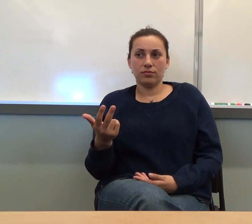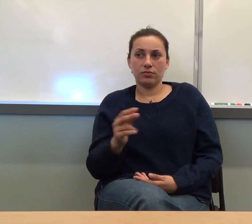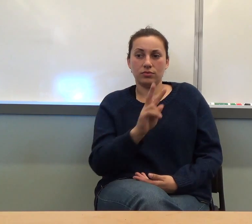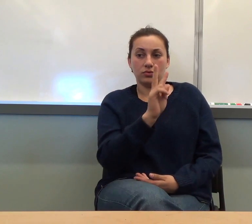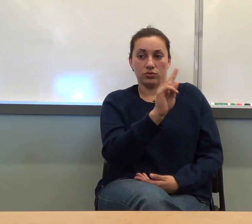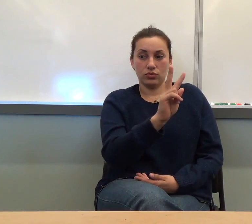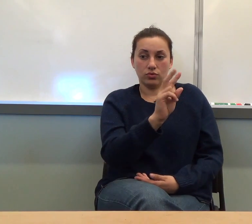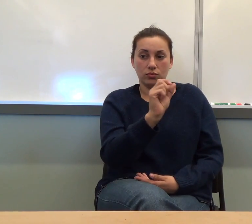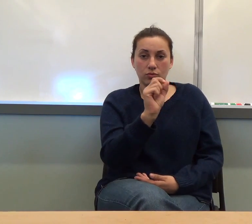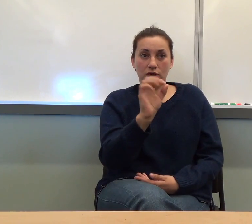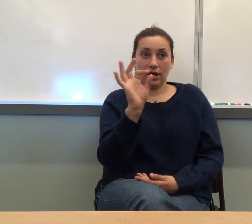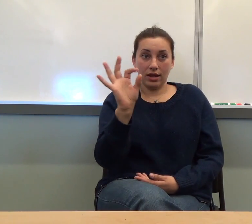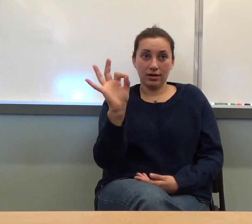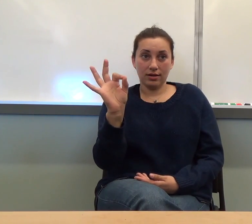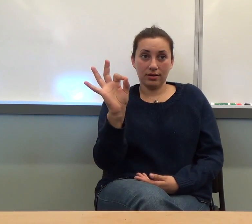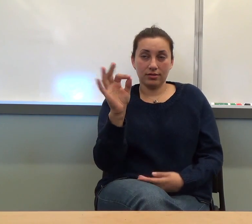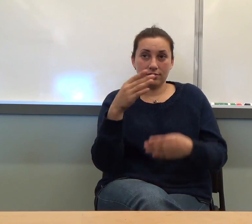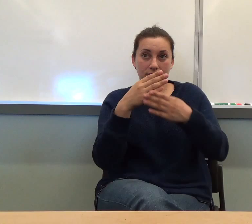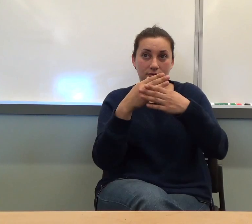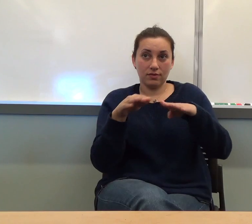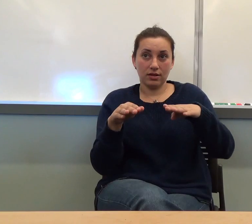2.99 divided by 60.